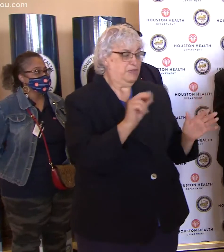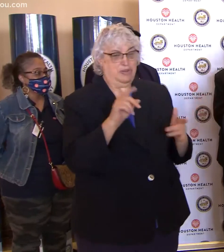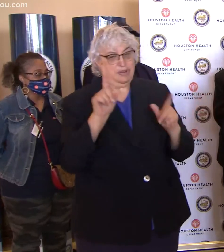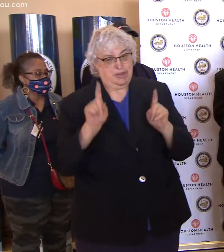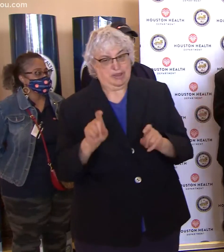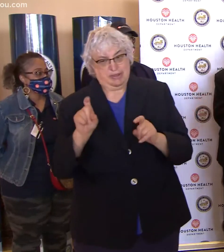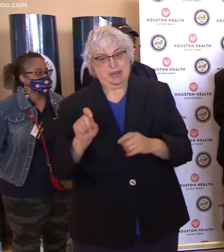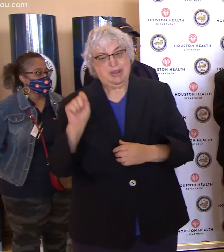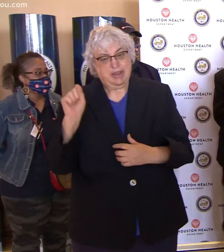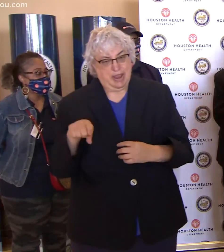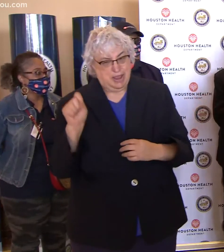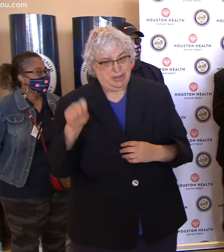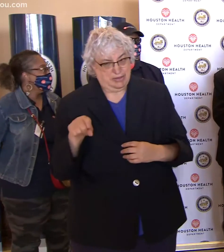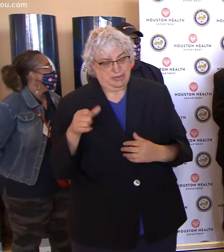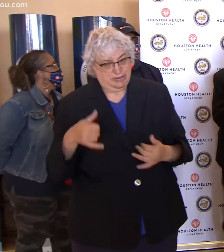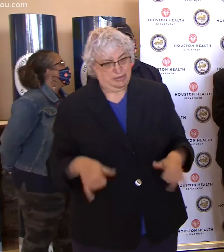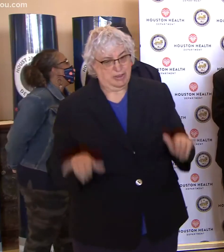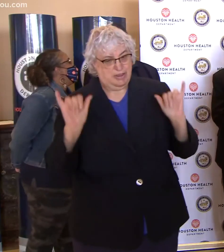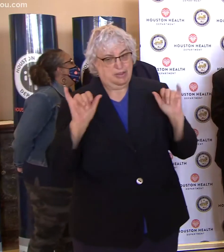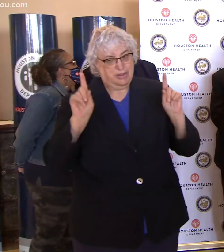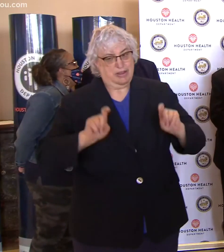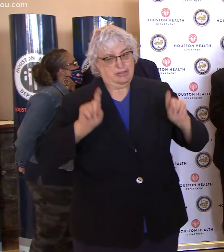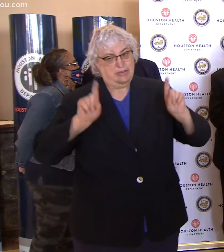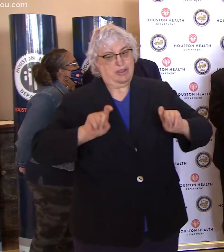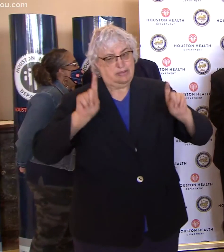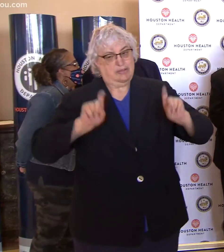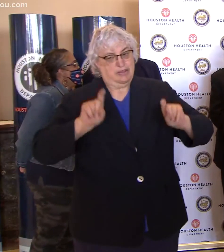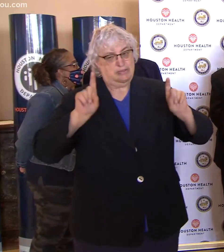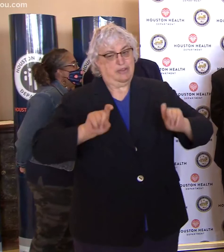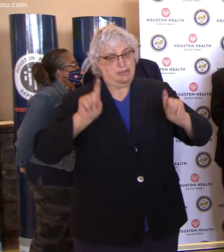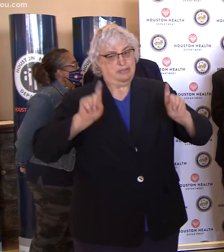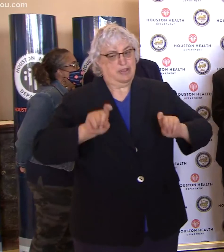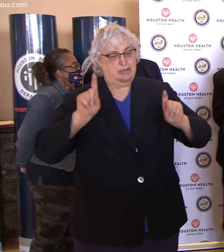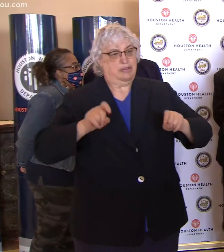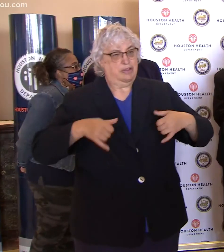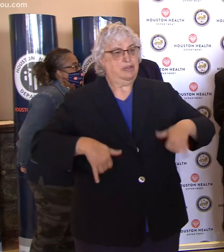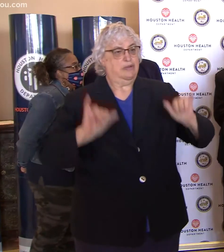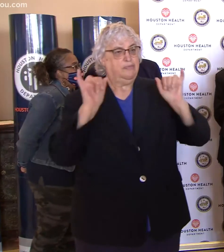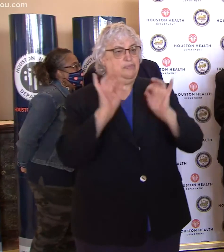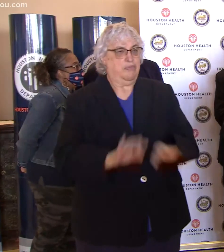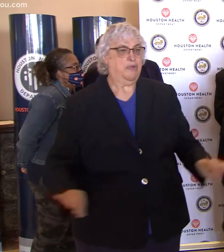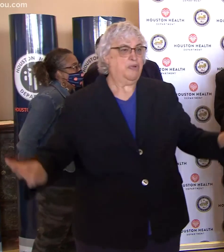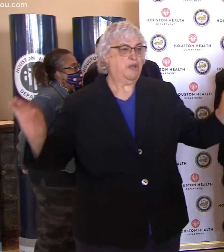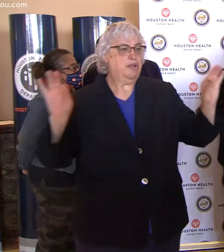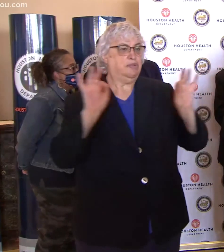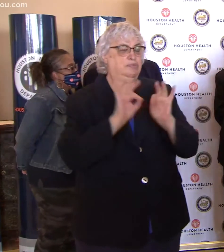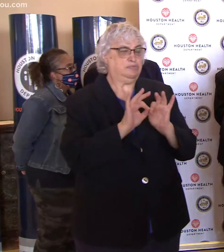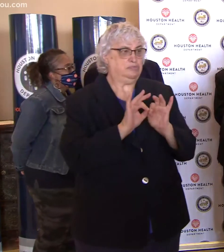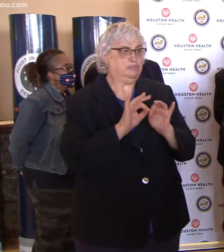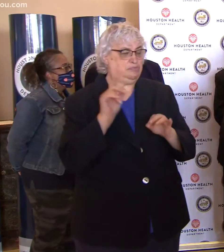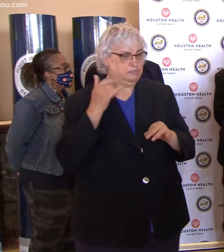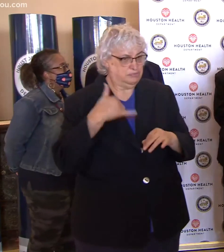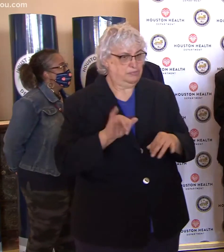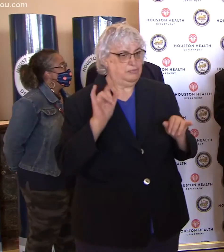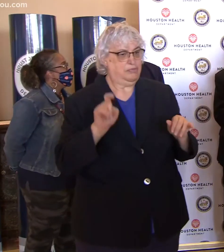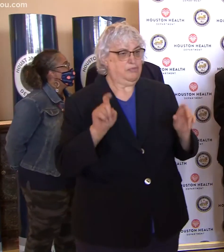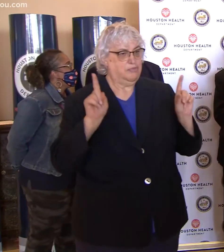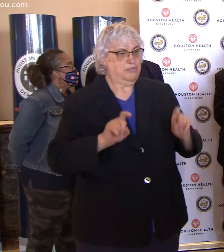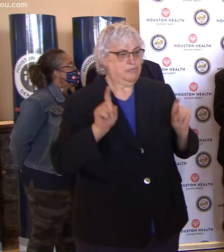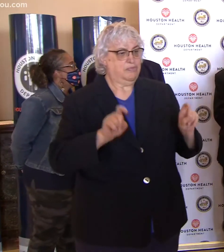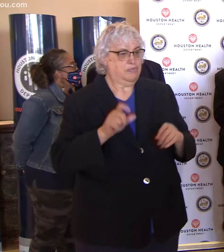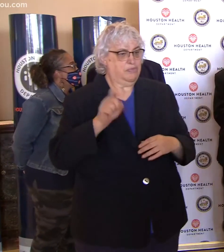means you get tested still. Testing is still critically important. You still need to get